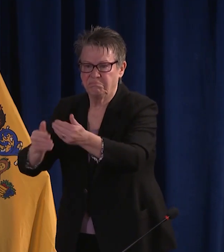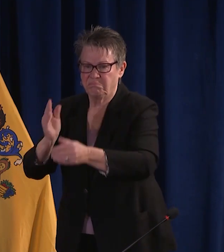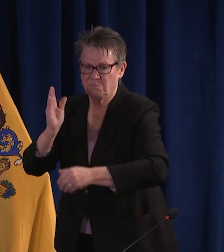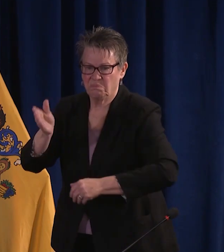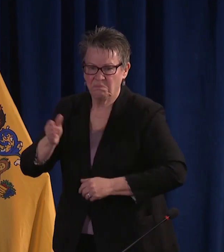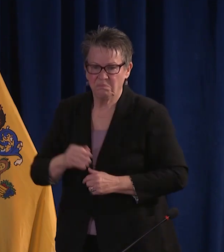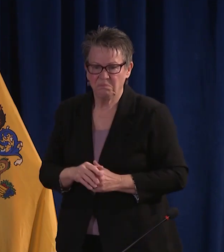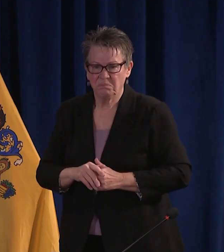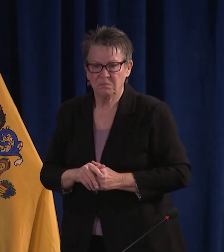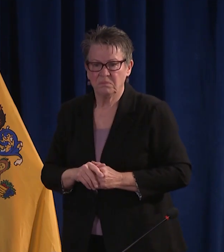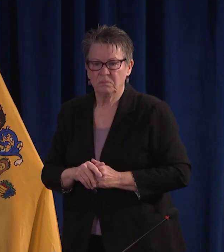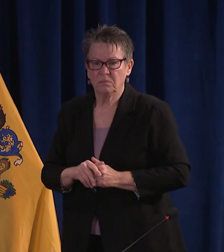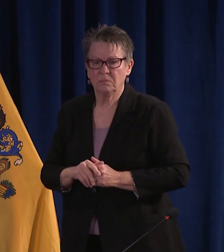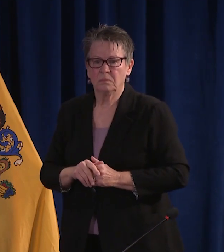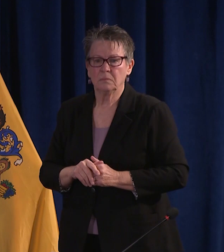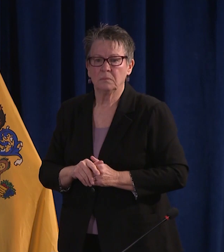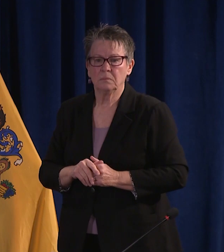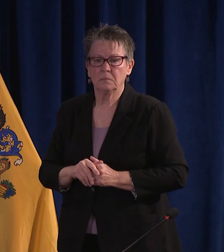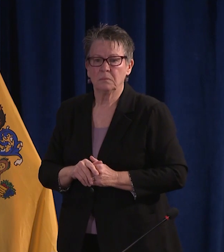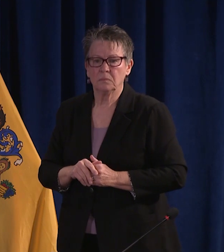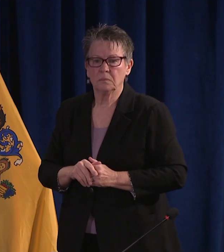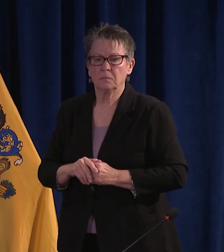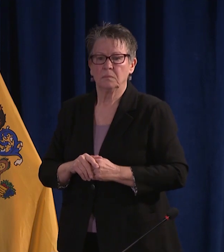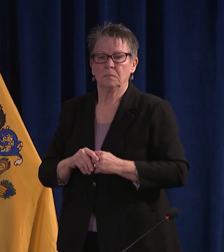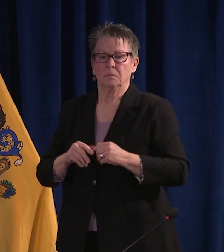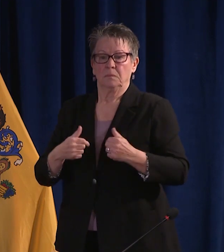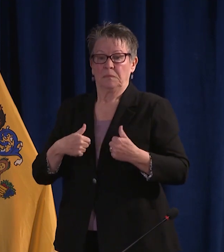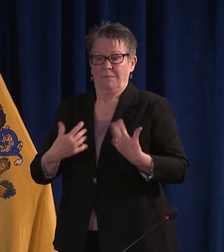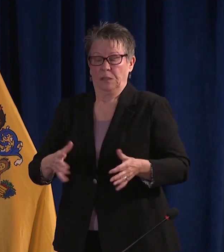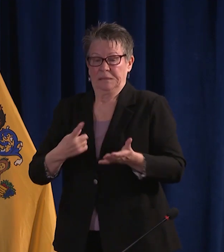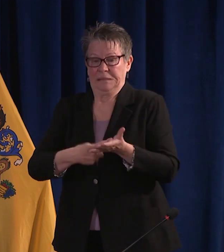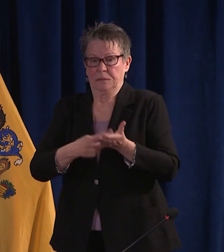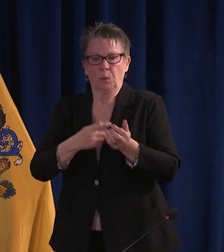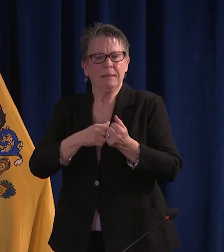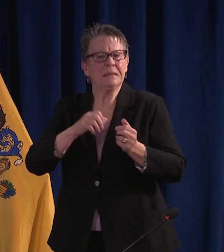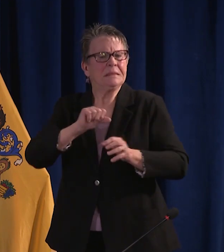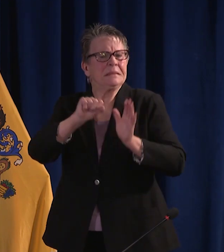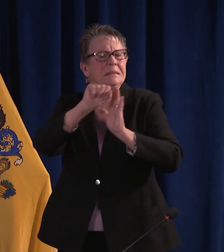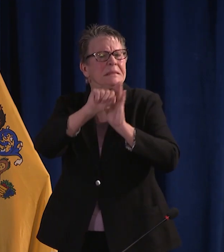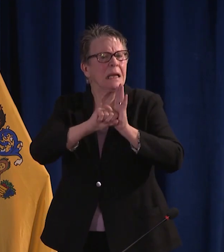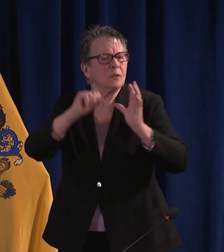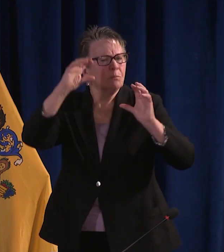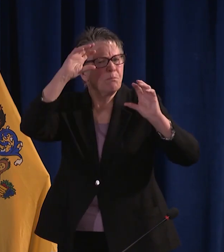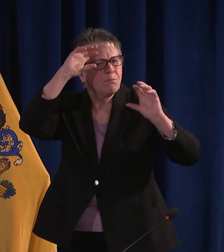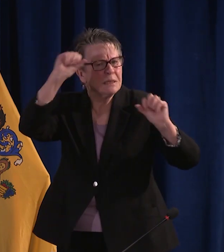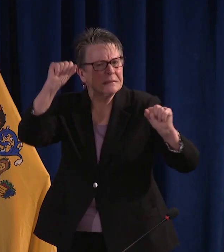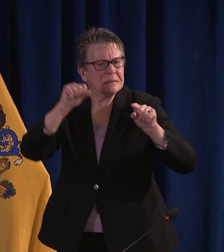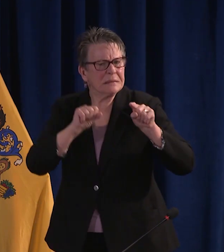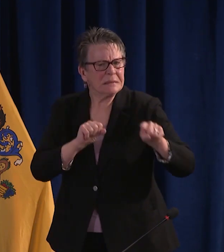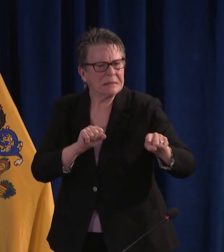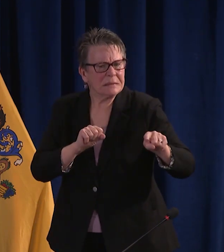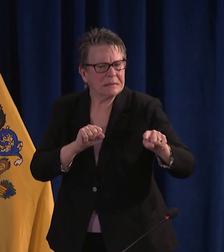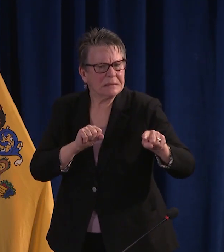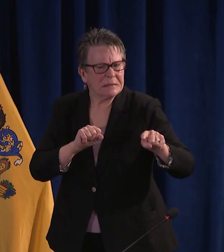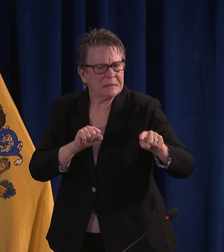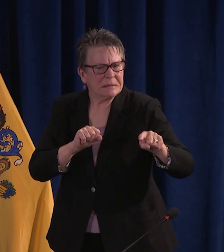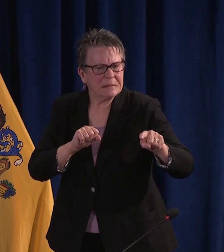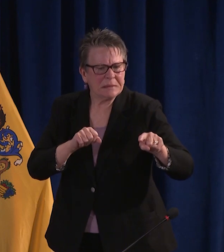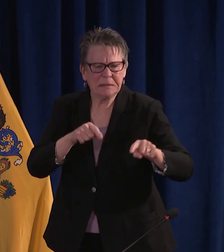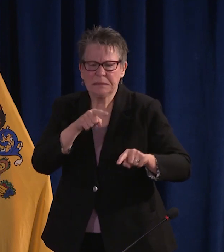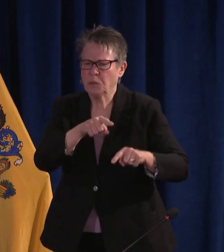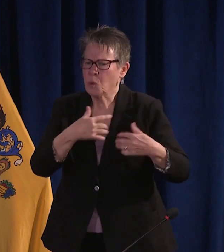each of them, their teams, and all the legislators. We cannot thank you enough for your passion and willingness to